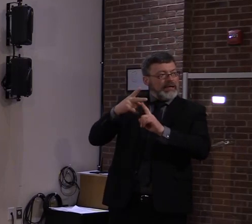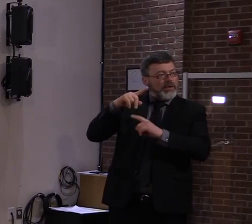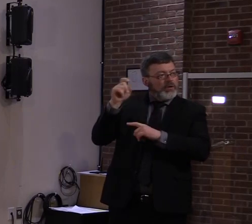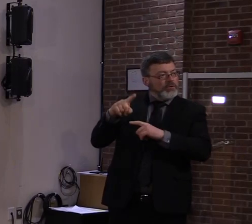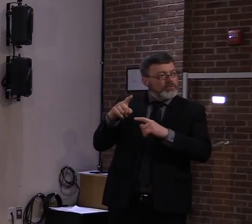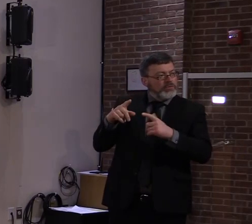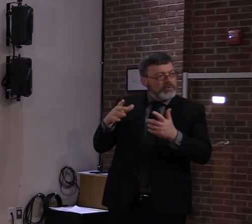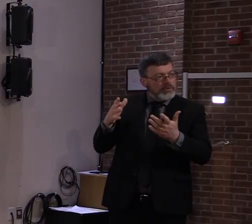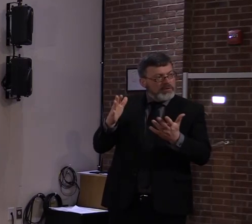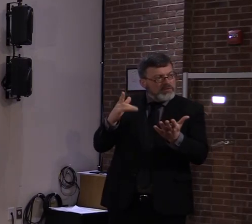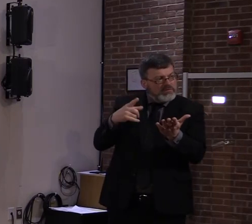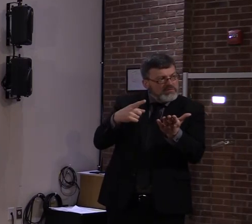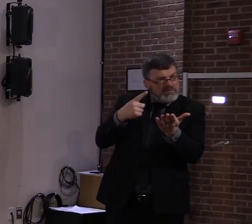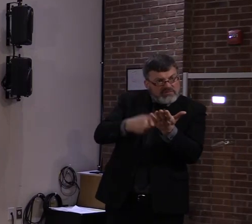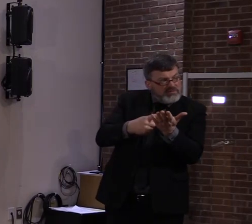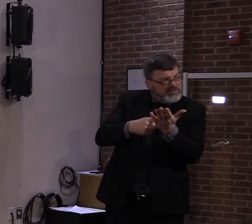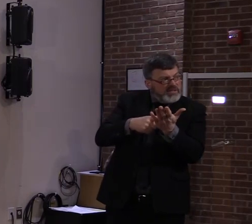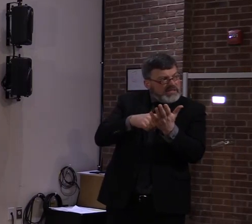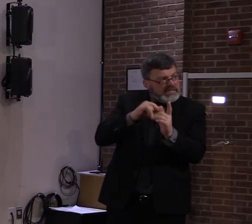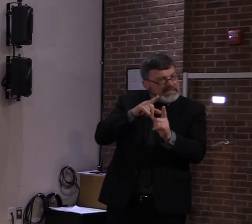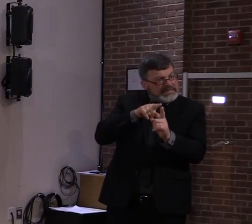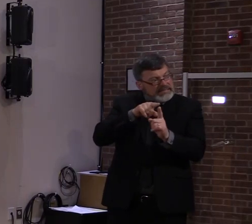order to continue getting their benefits?